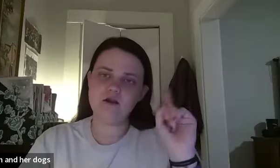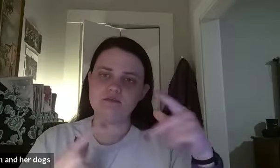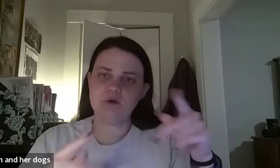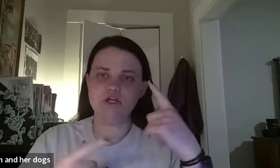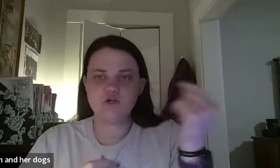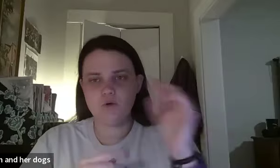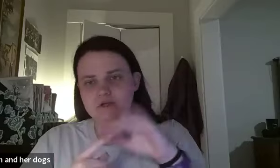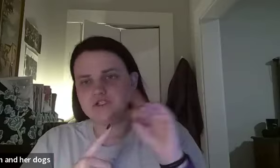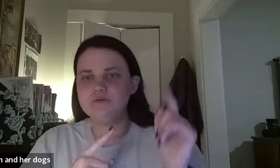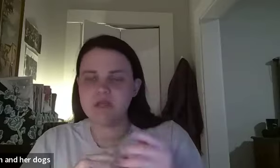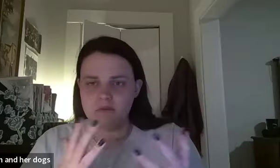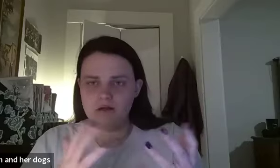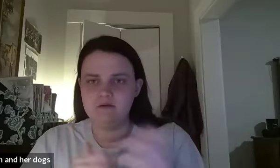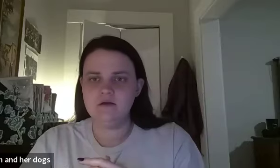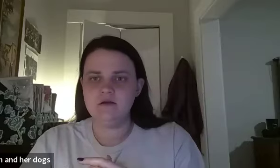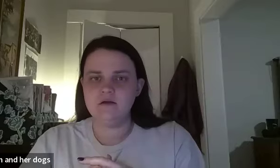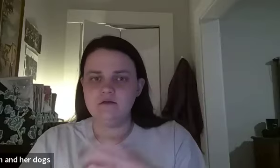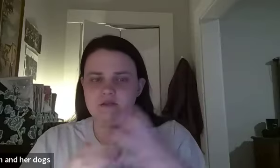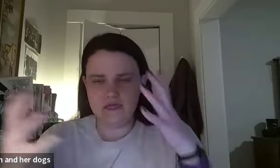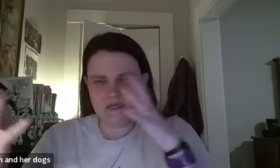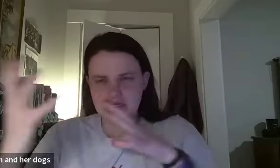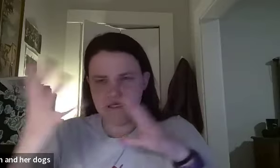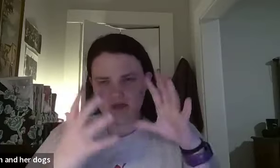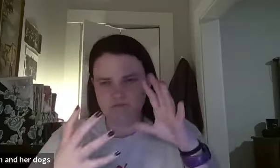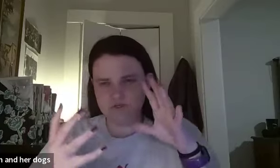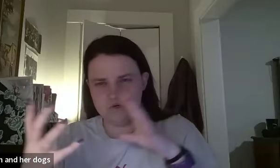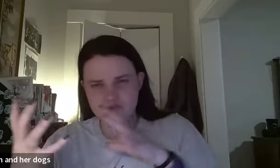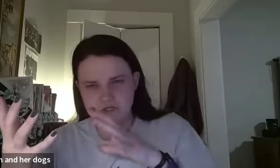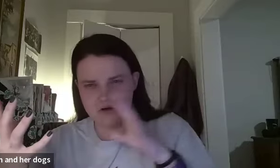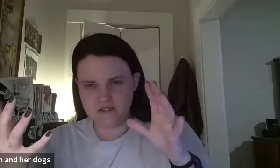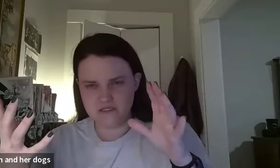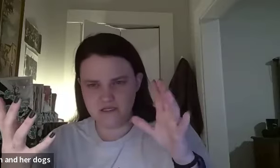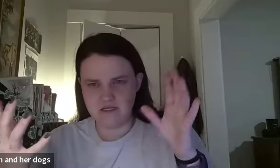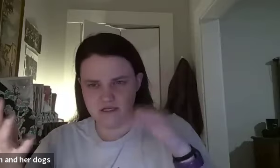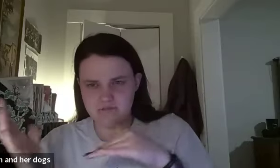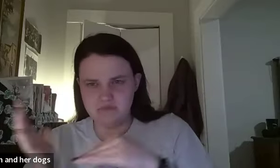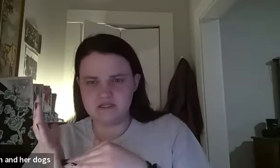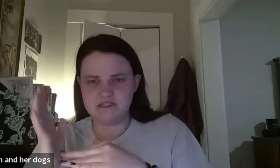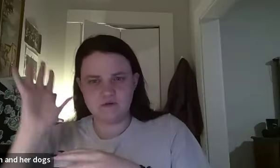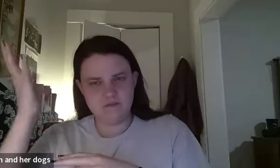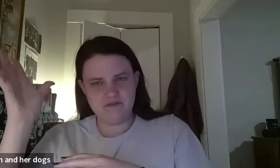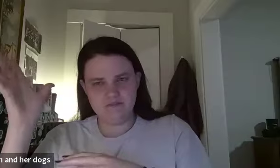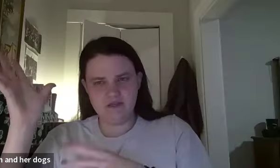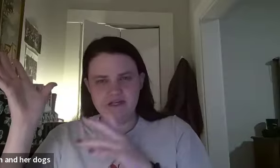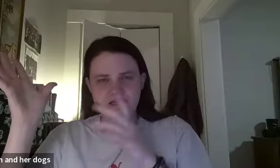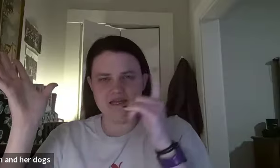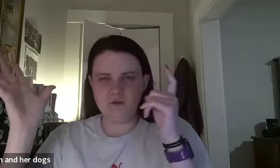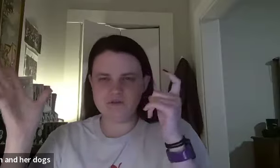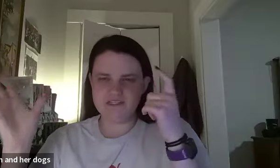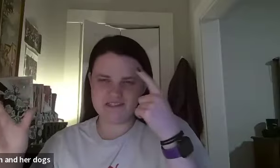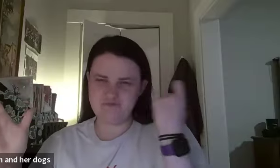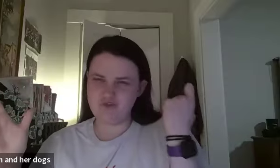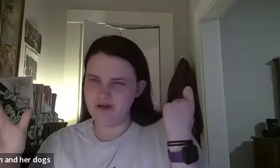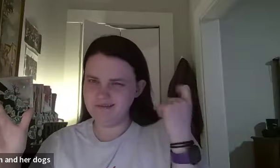where's the party you're going to, blah, blah, blah. It can get confusing which one you're asking again because it's already been at the beginning and it almost gets